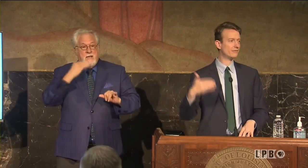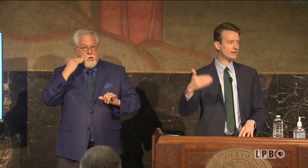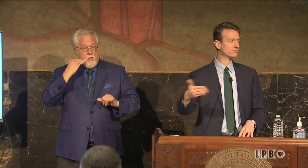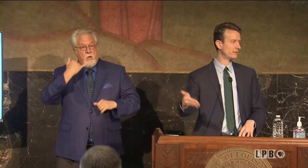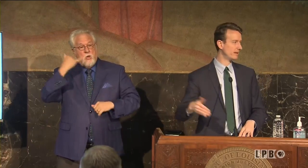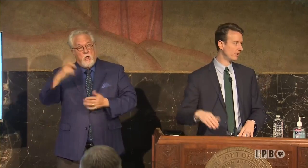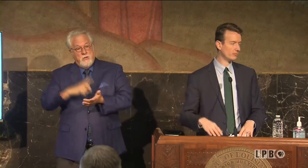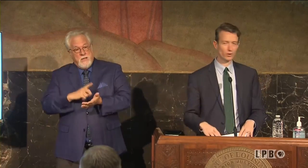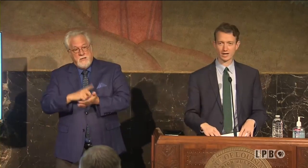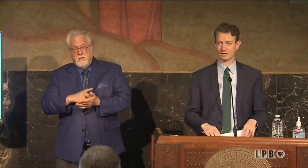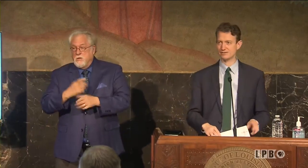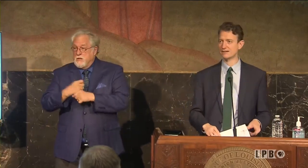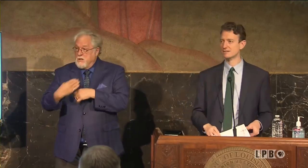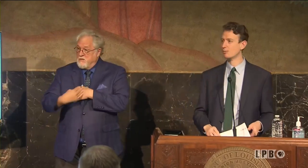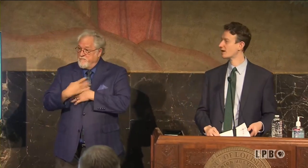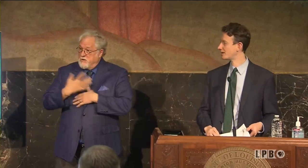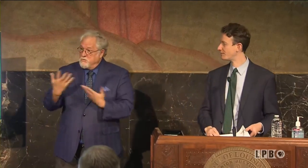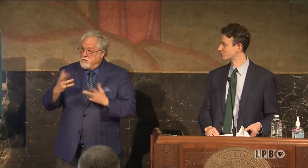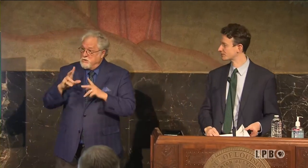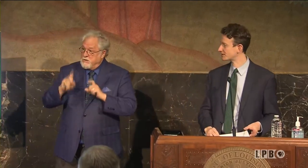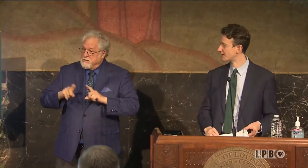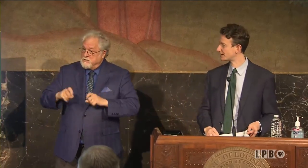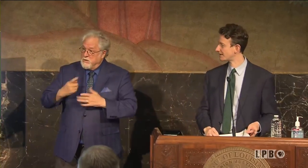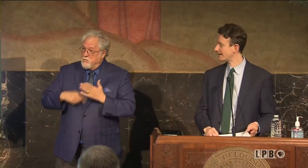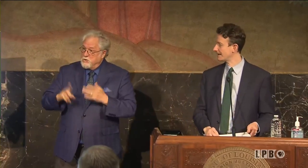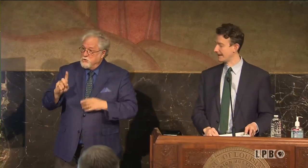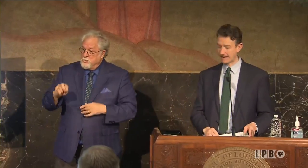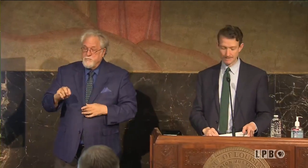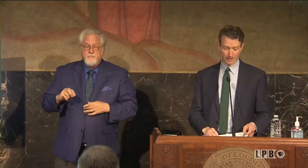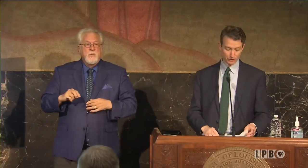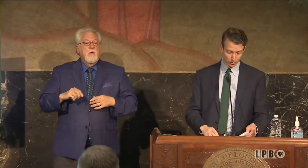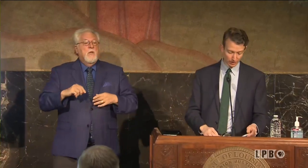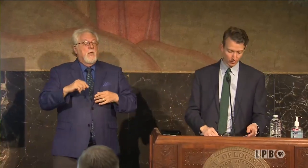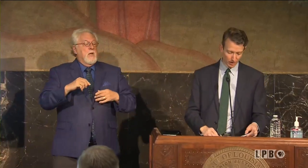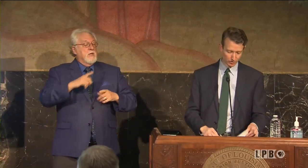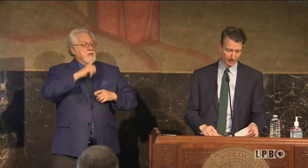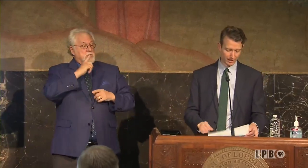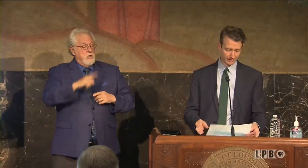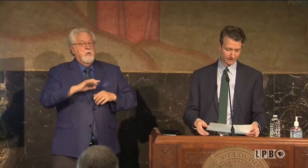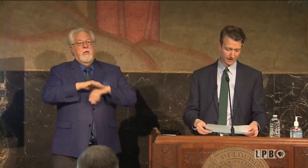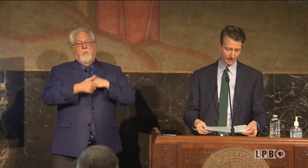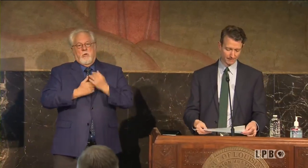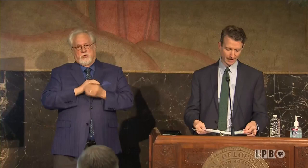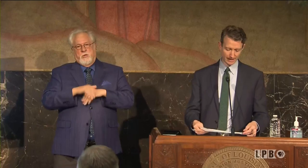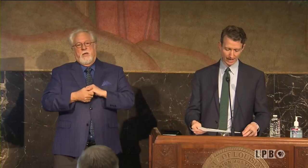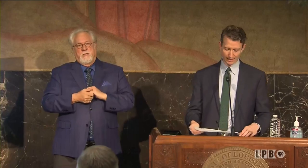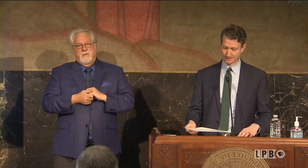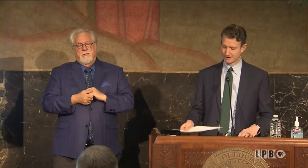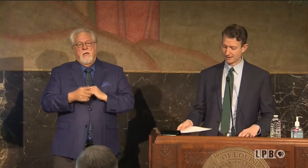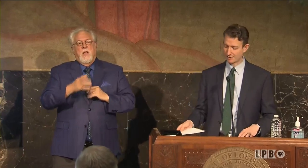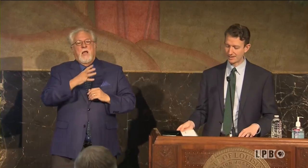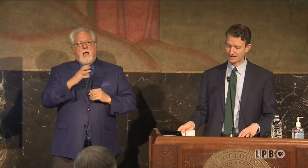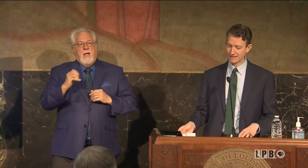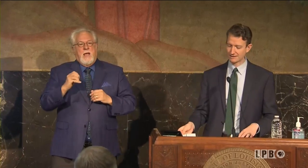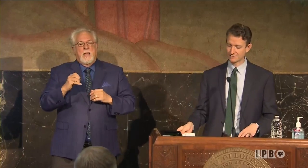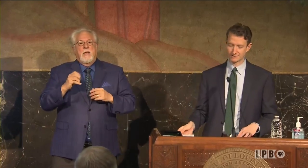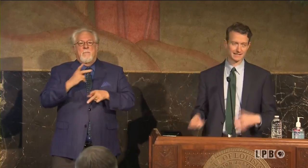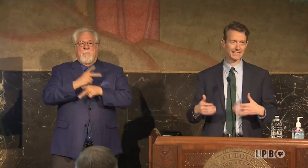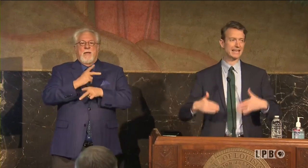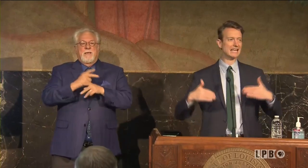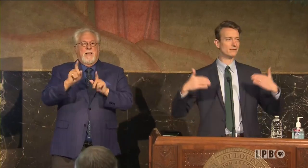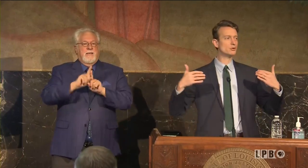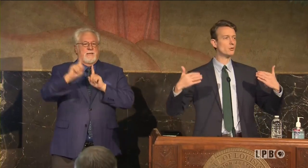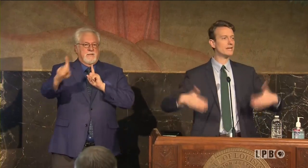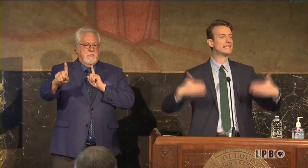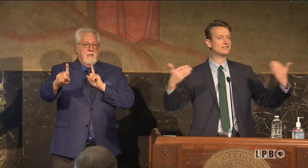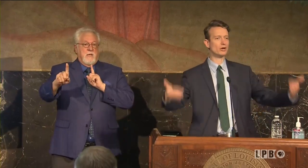and get advice from them on what kind of testing, what kind of measures to take. Certainly wash your hands and maintain distance.